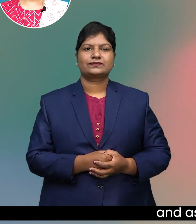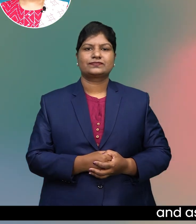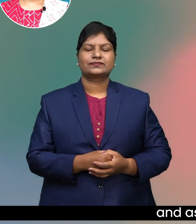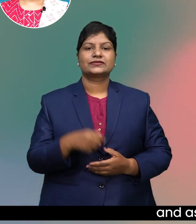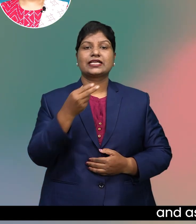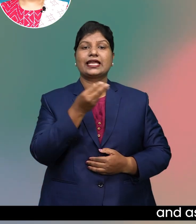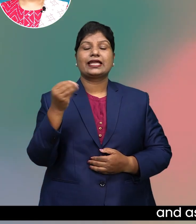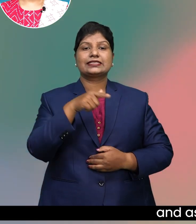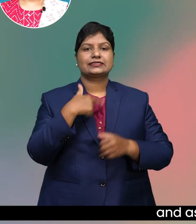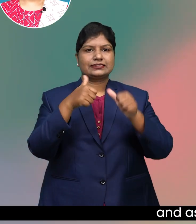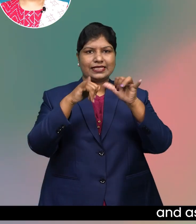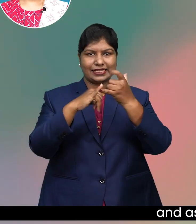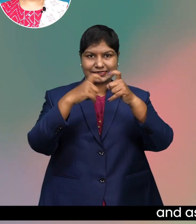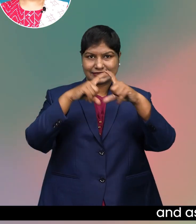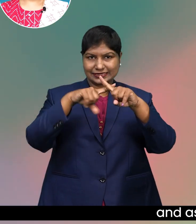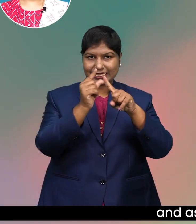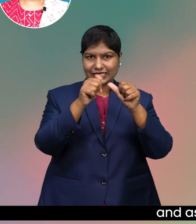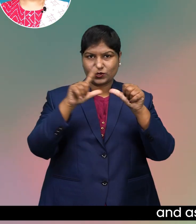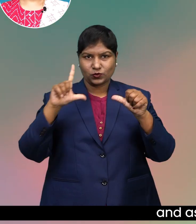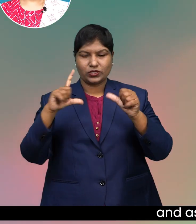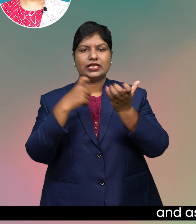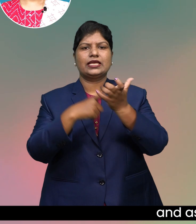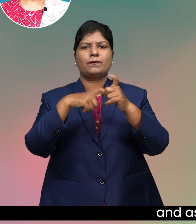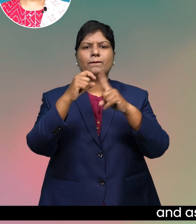and asexual reproduction,